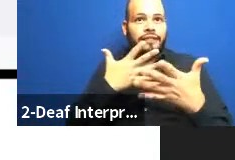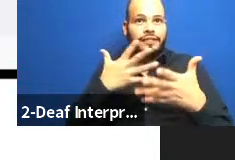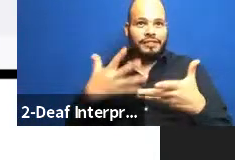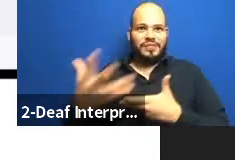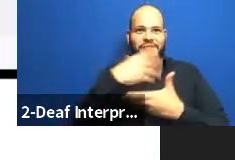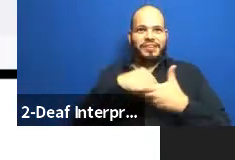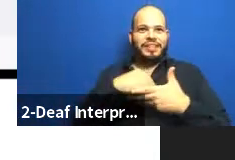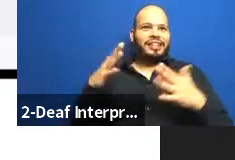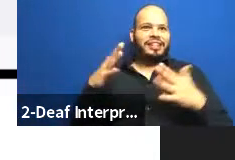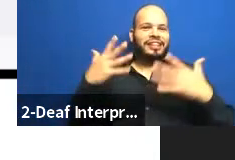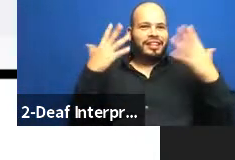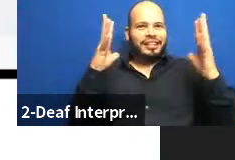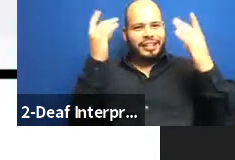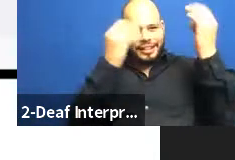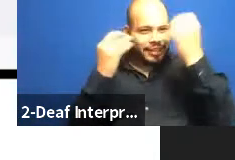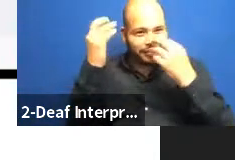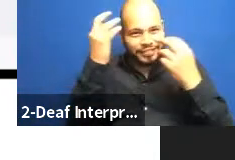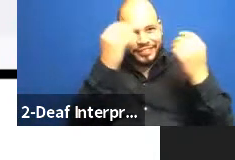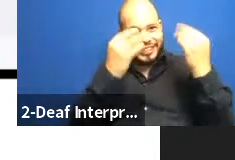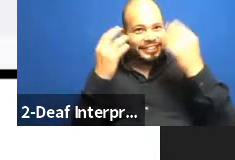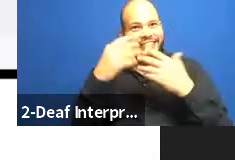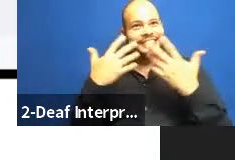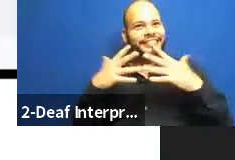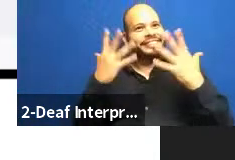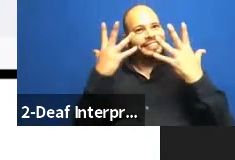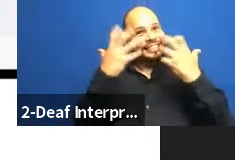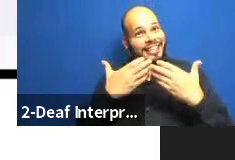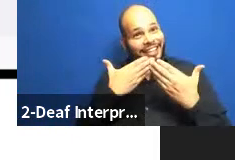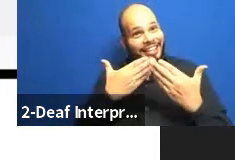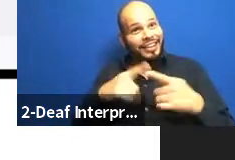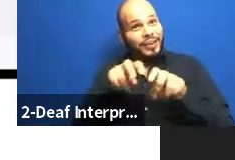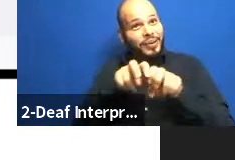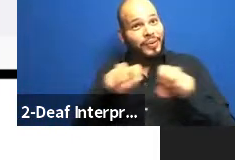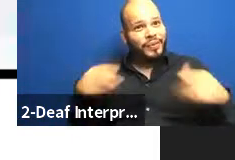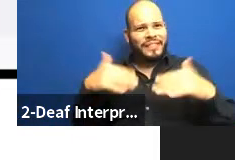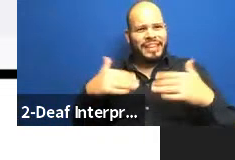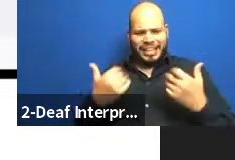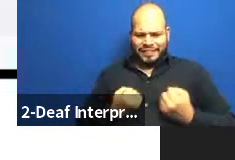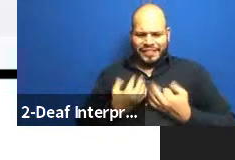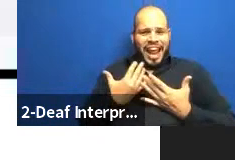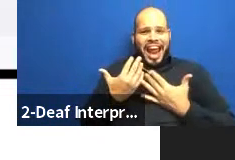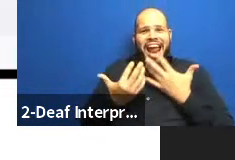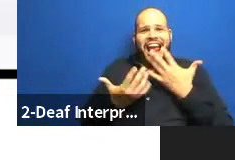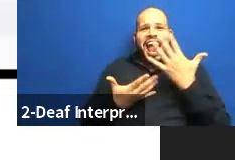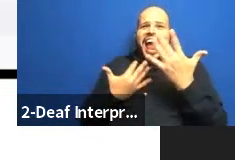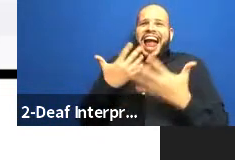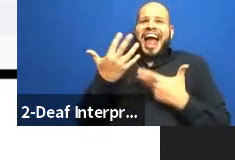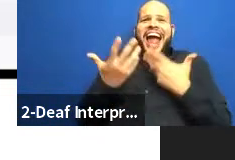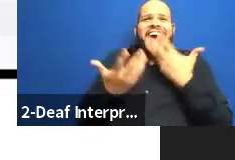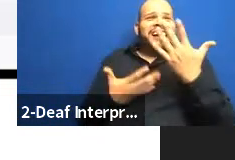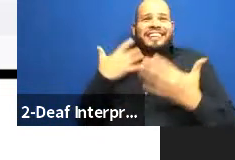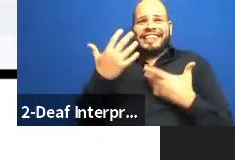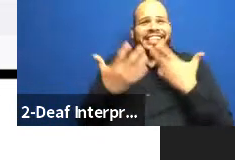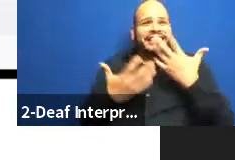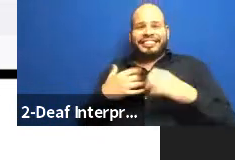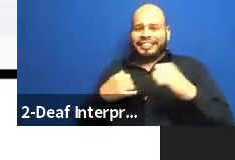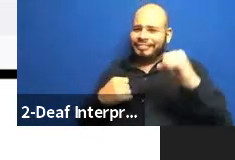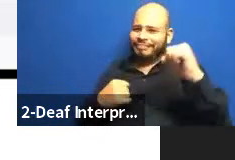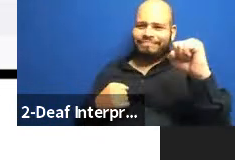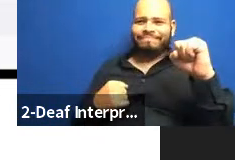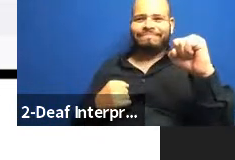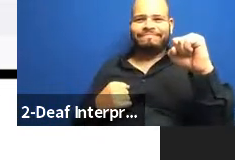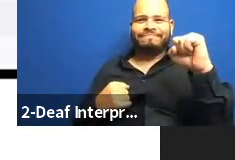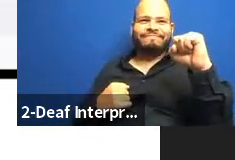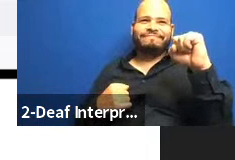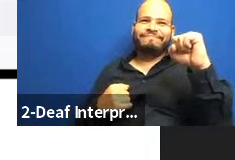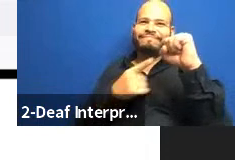their stories and also their thoughts with us today. Thank you to our team working behind the scenes to make this